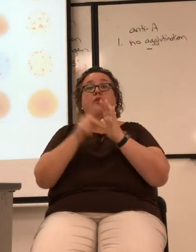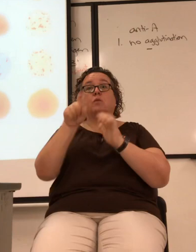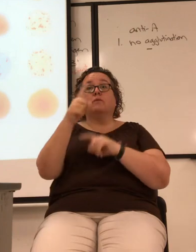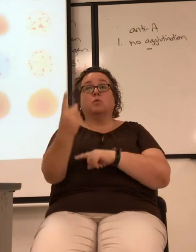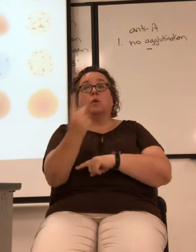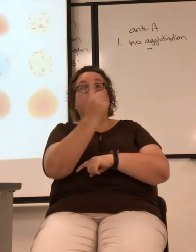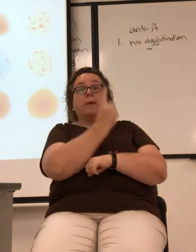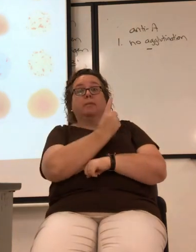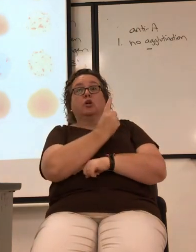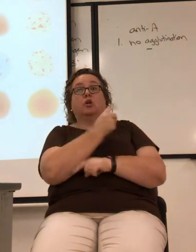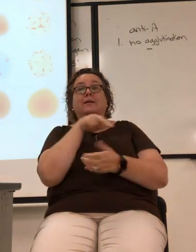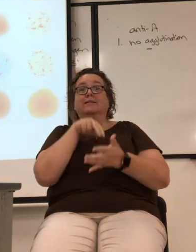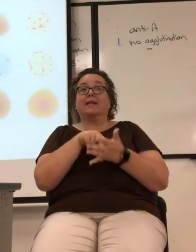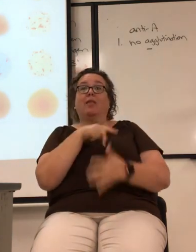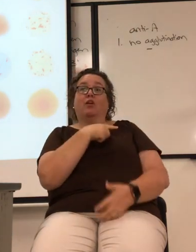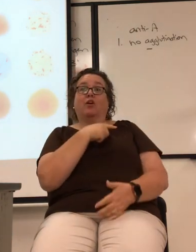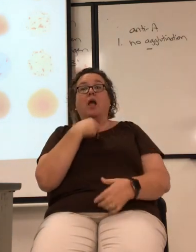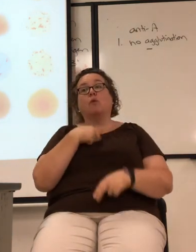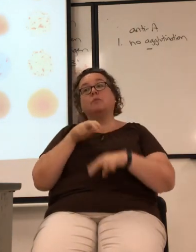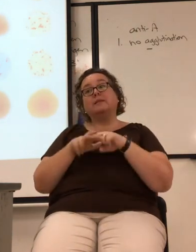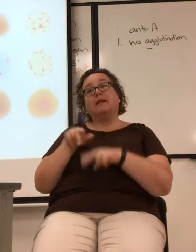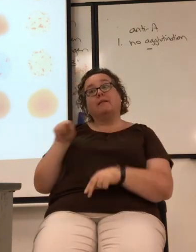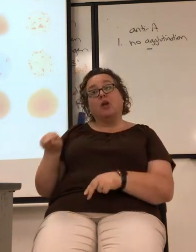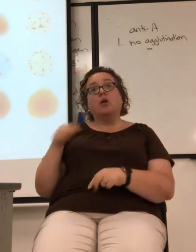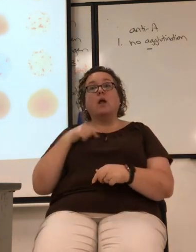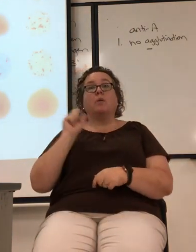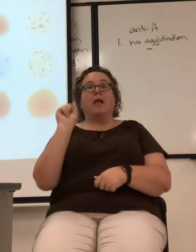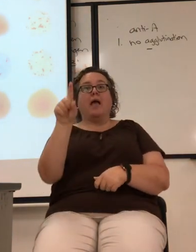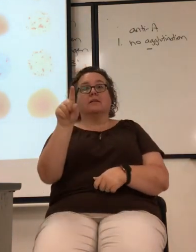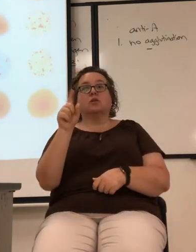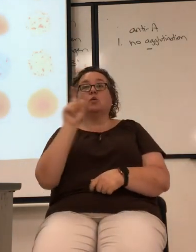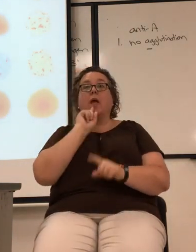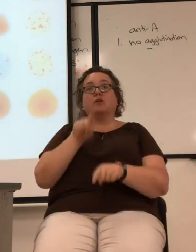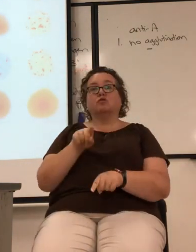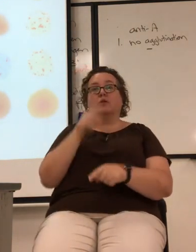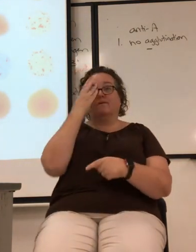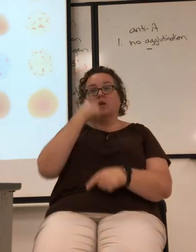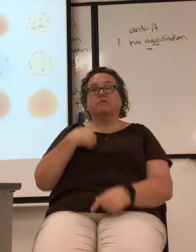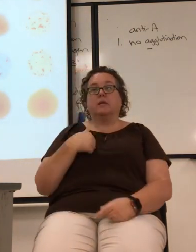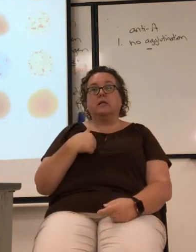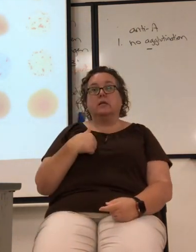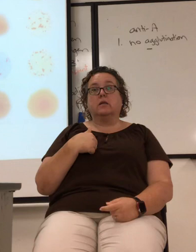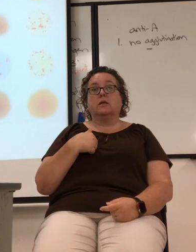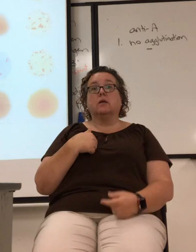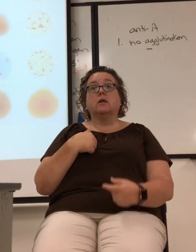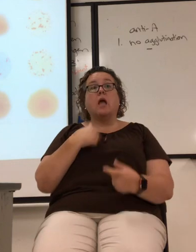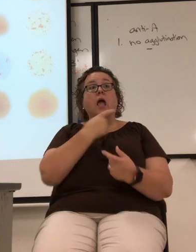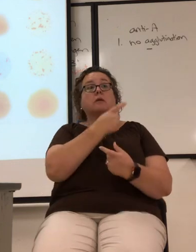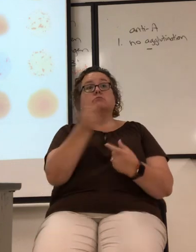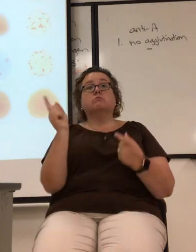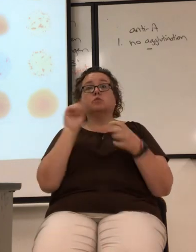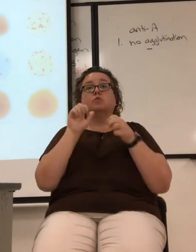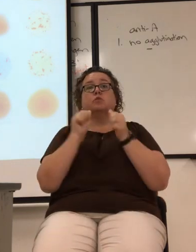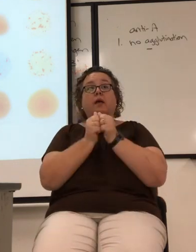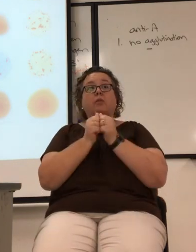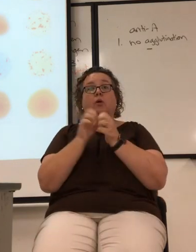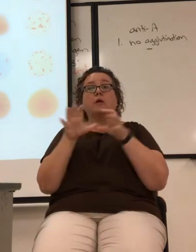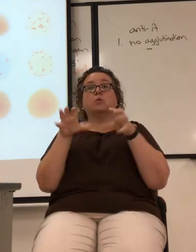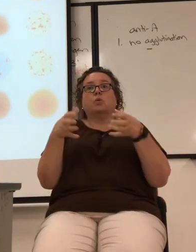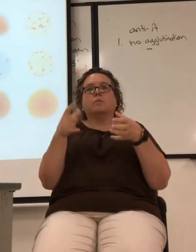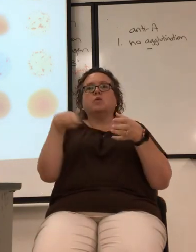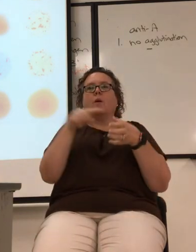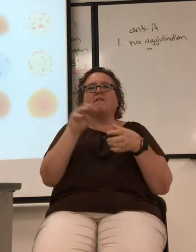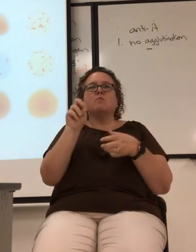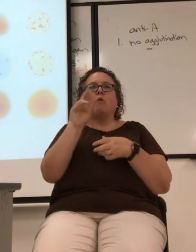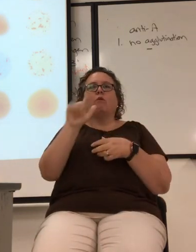here, stand there, and I'll be sitting there, and I ask you a question, you answer it in front of me. And we do it together as a group, so you have some moral